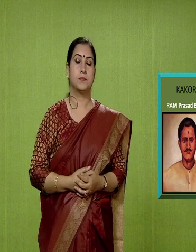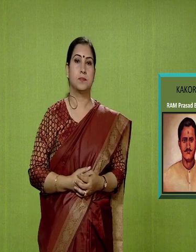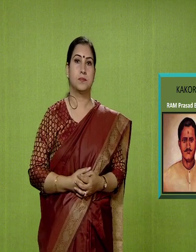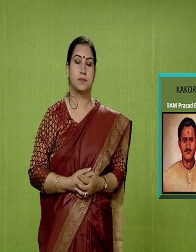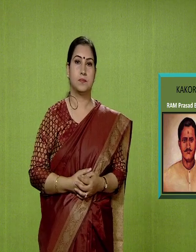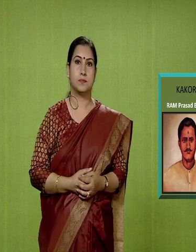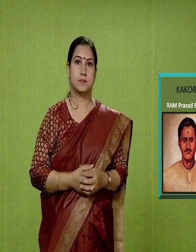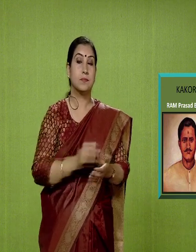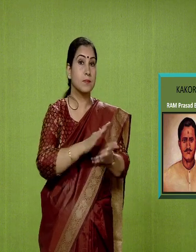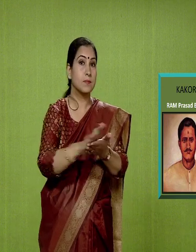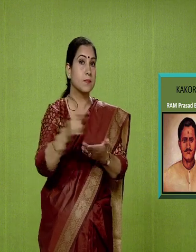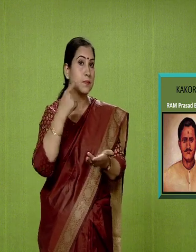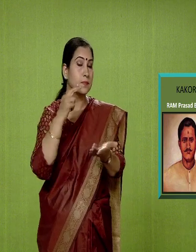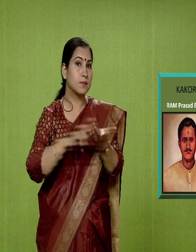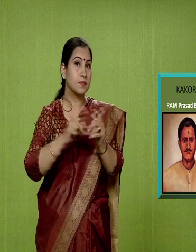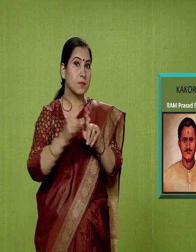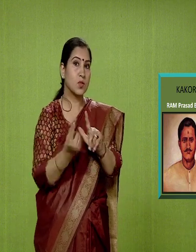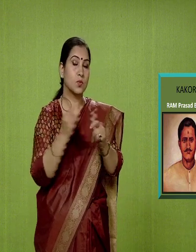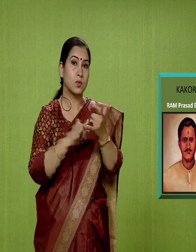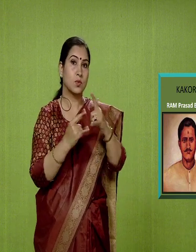the Hindustan Republic Association.